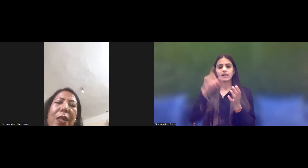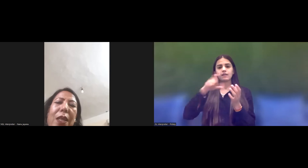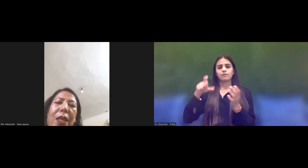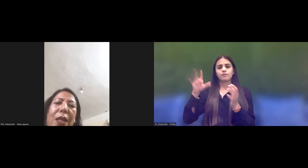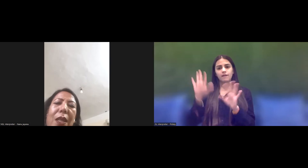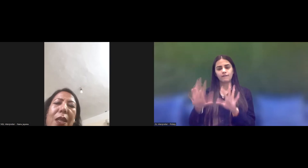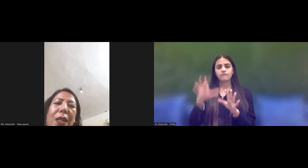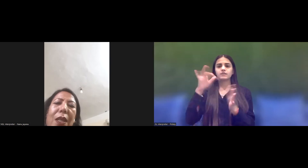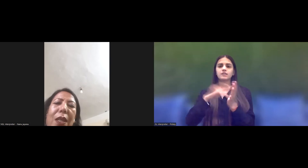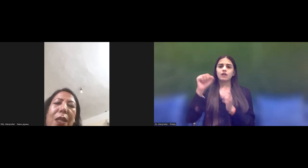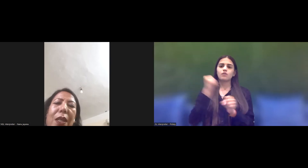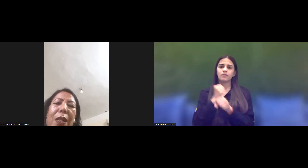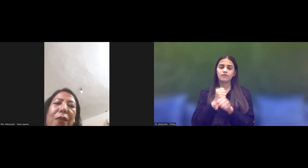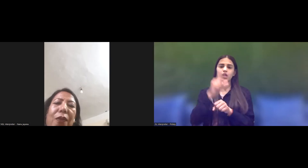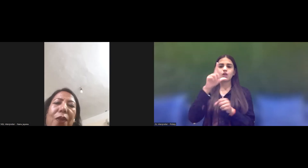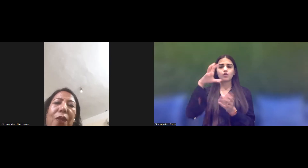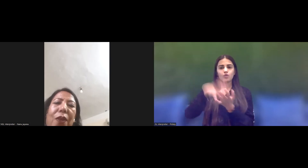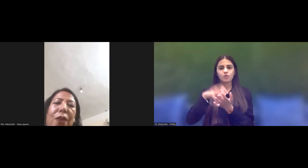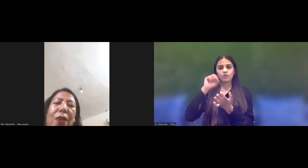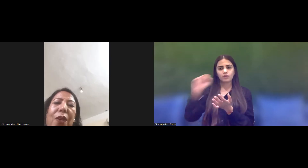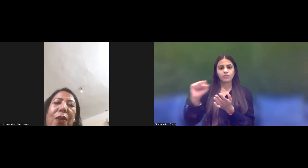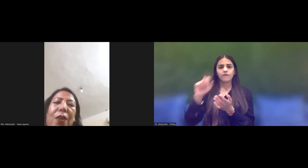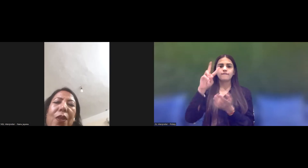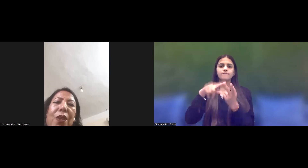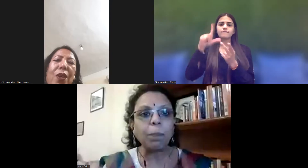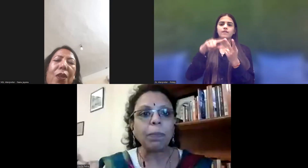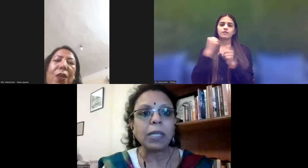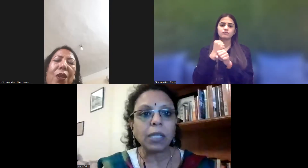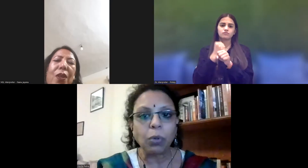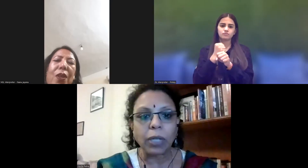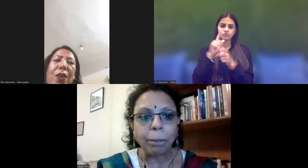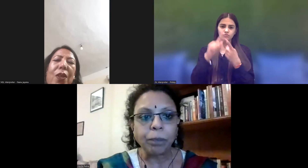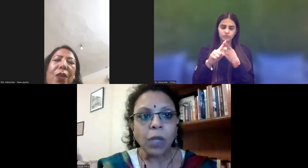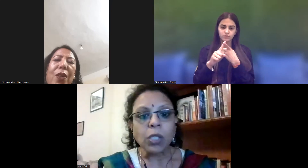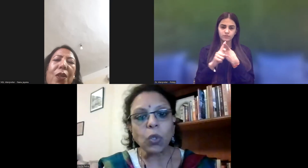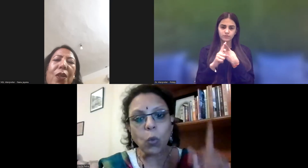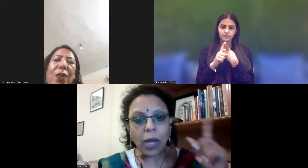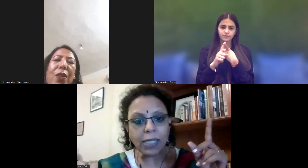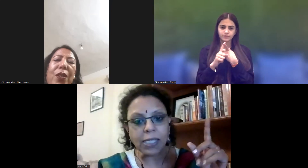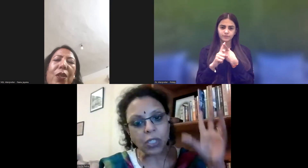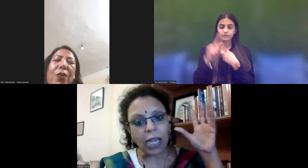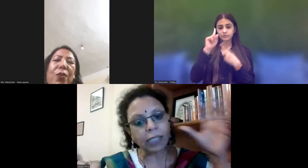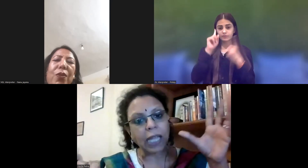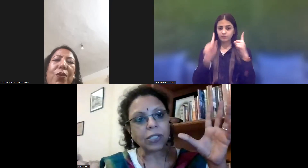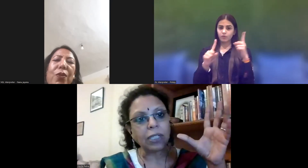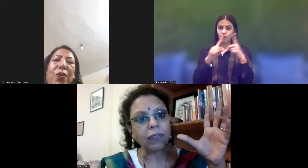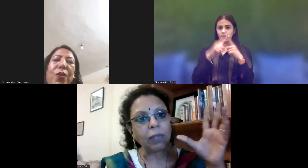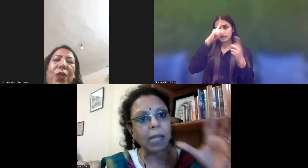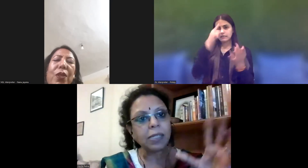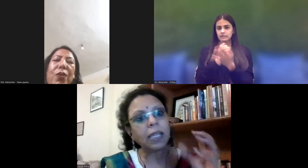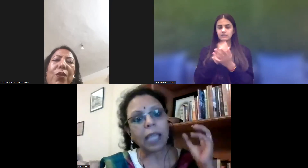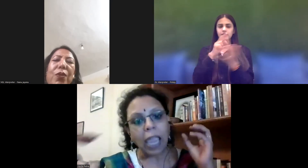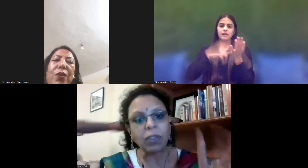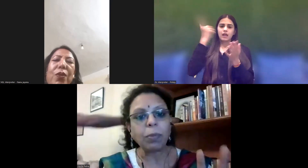central government and locally the villages were implementing program. So one decision at the national level